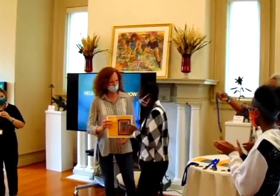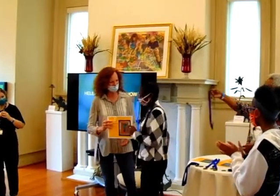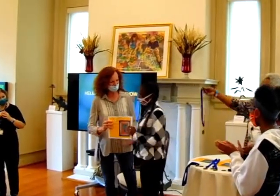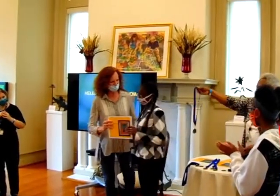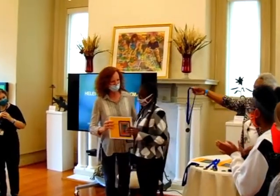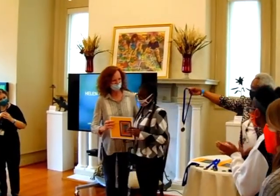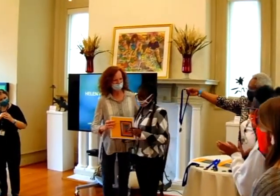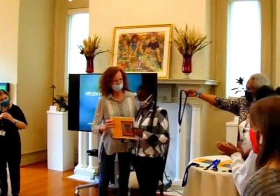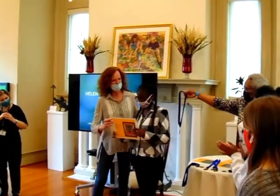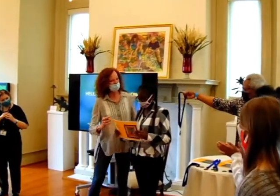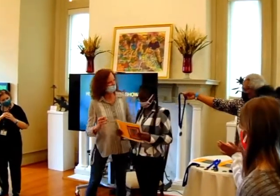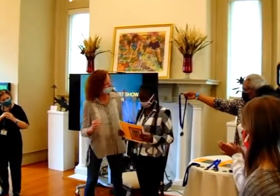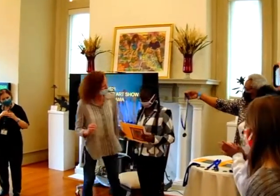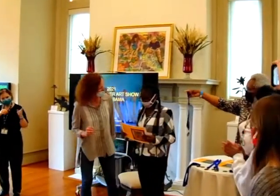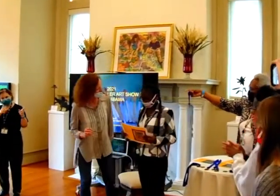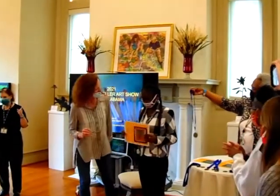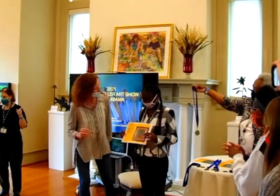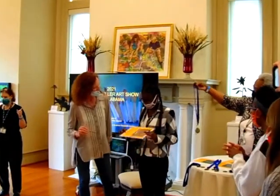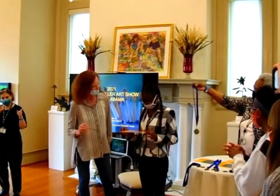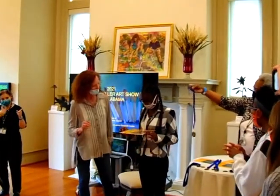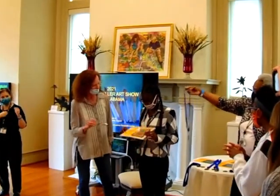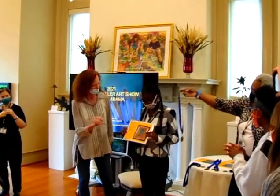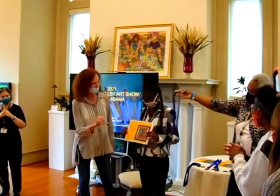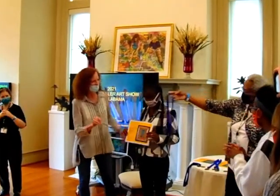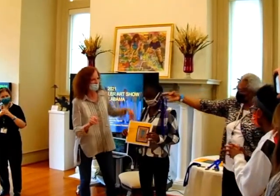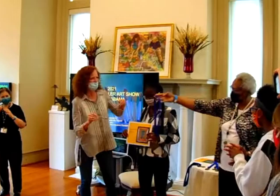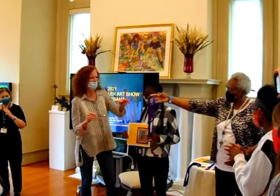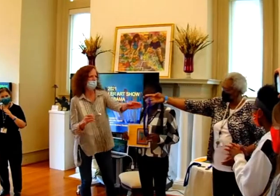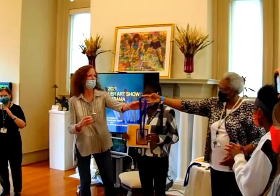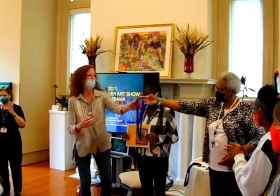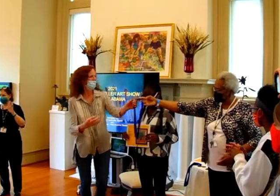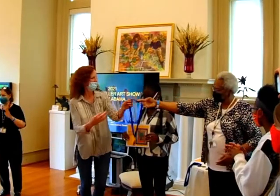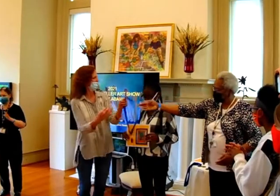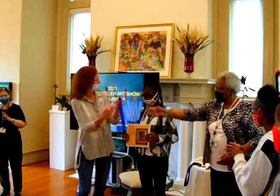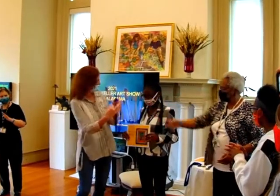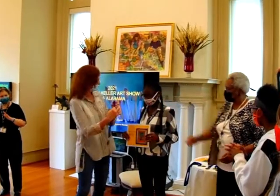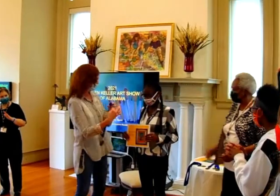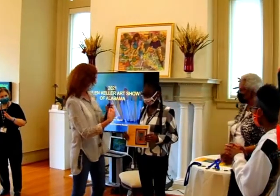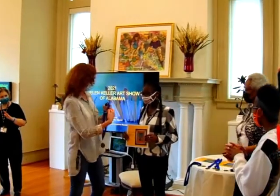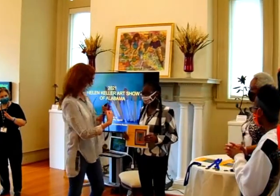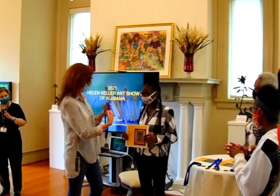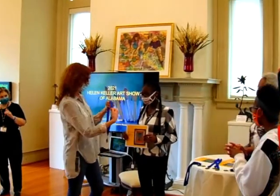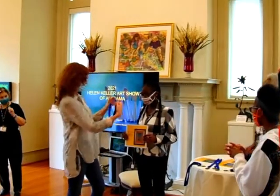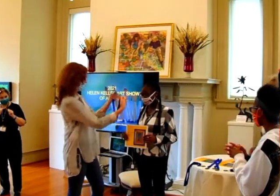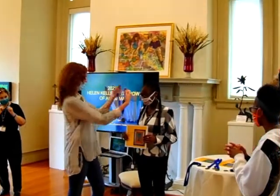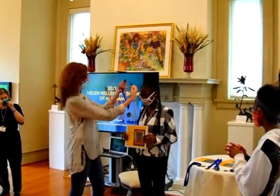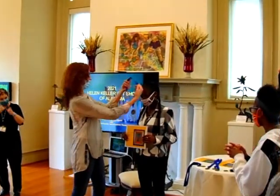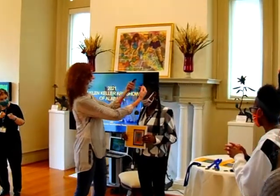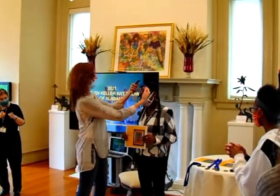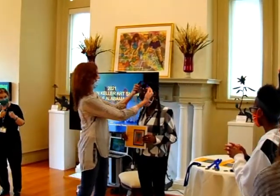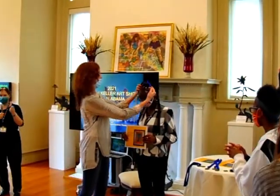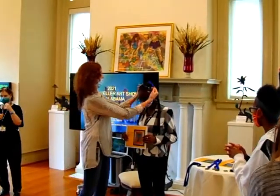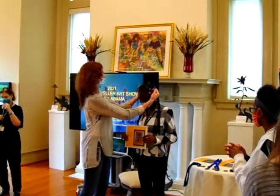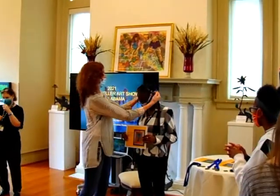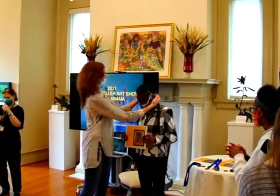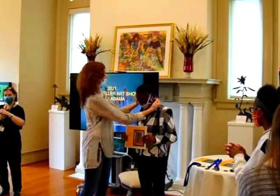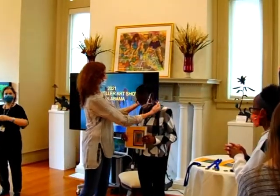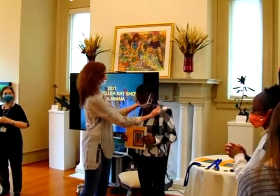Jackson. It's beautiful. That's a great idea. And I'm gonna, may I put the medal on you?